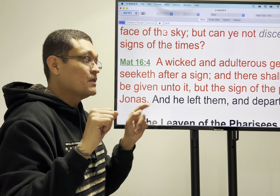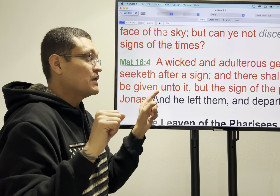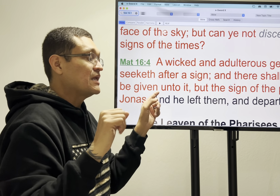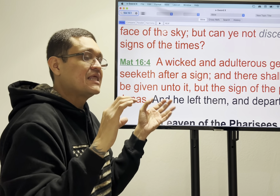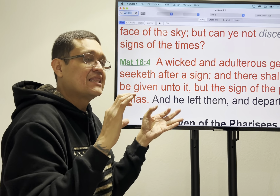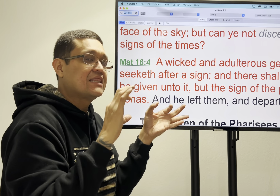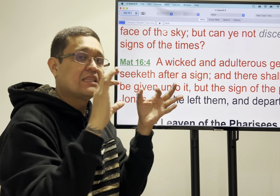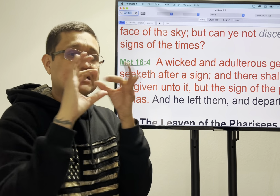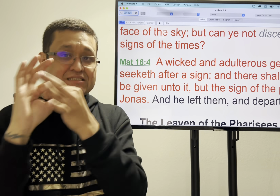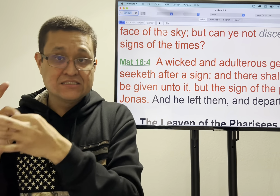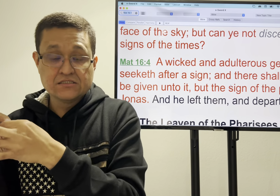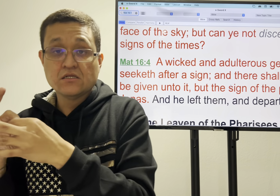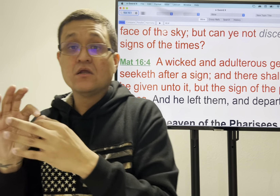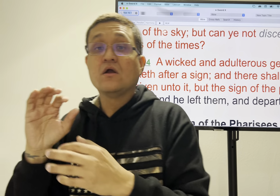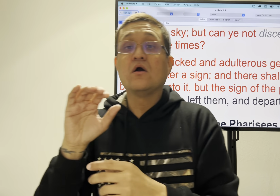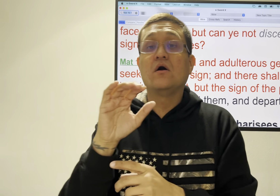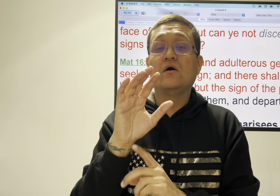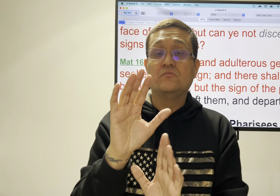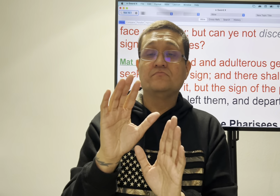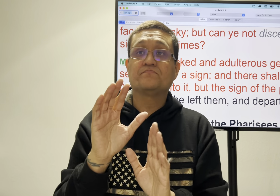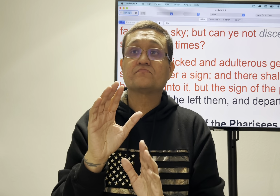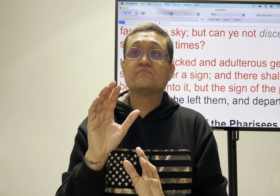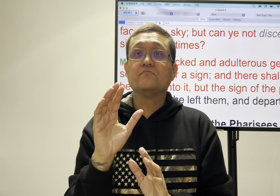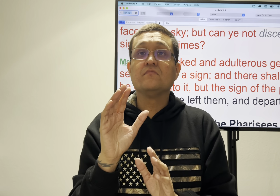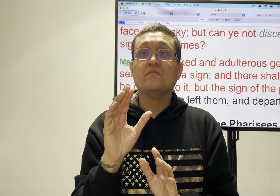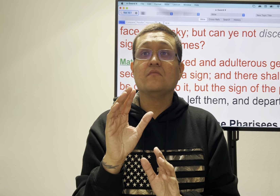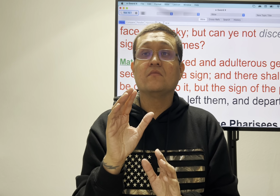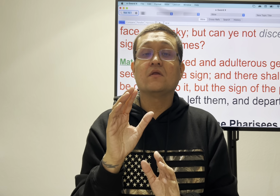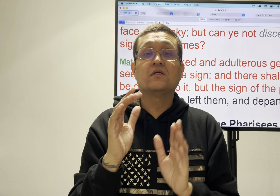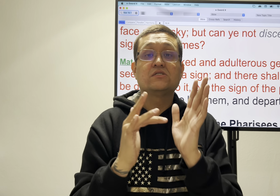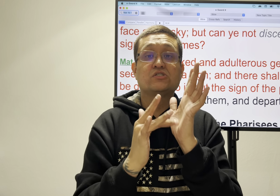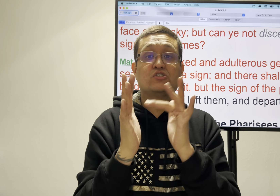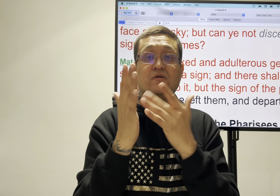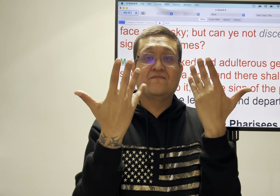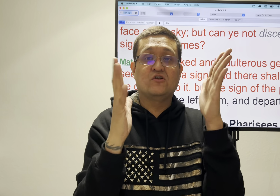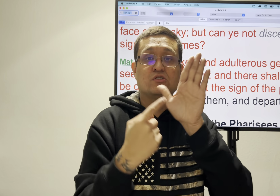Continuing on Matthew 4, and he left them and departed.